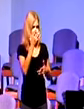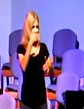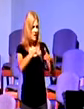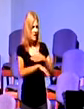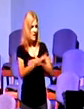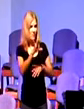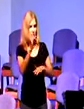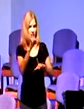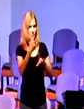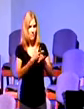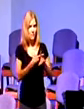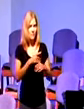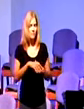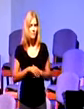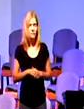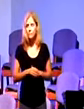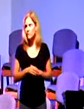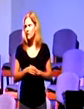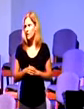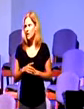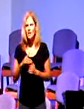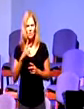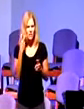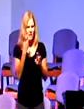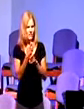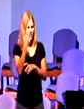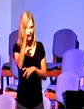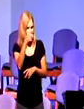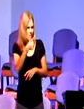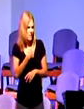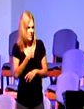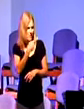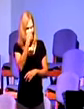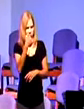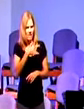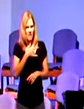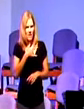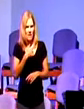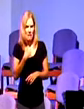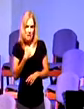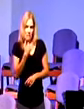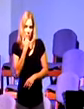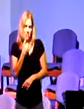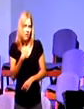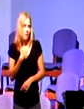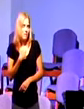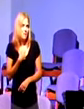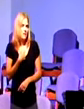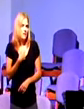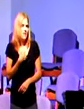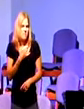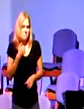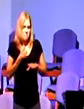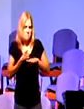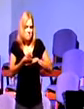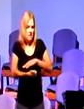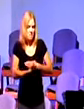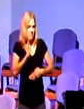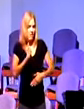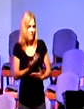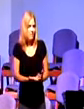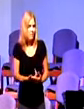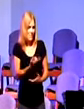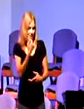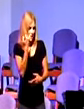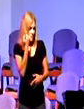just 8 months old. And that was really difficult for me because I felt like I did something wrong, like that was my fault since I was taking